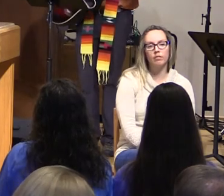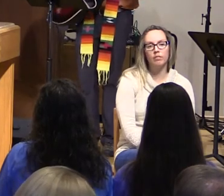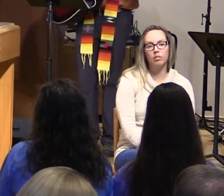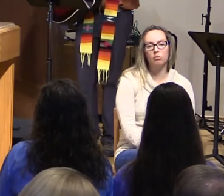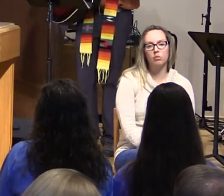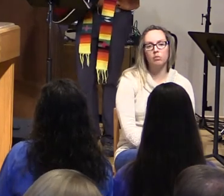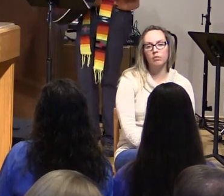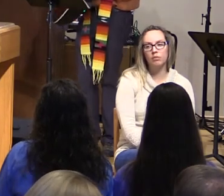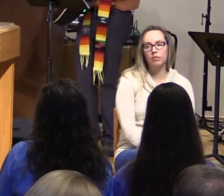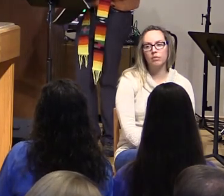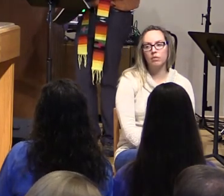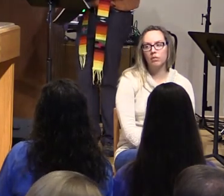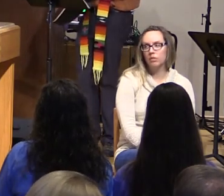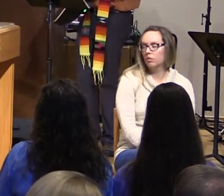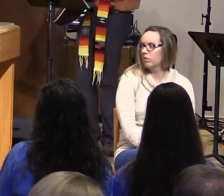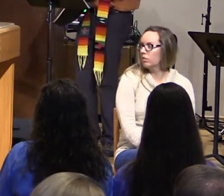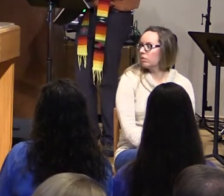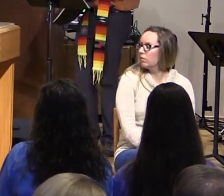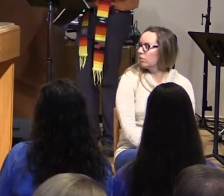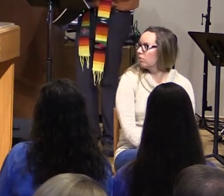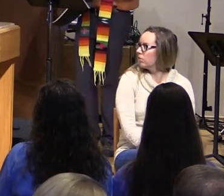afraid. This one